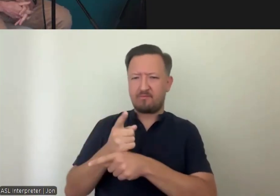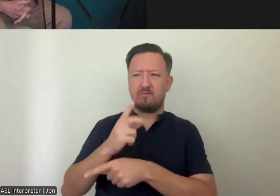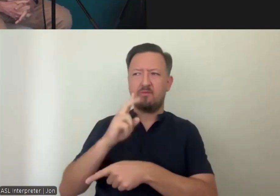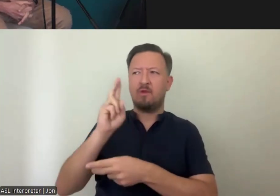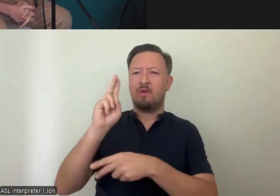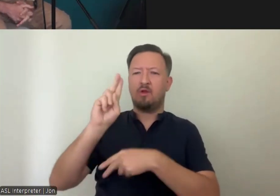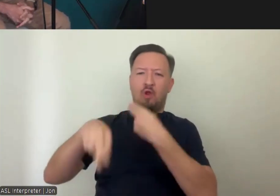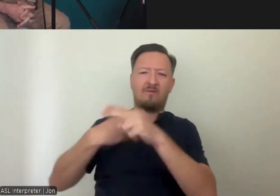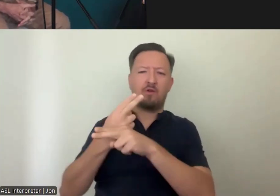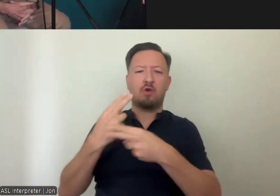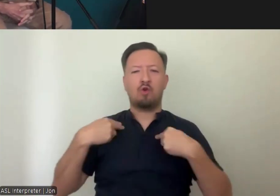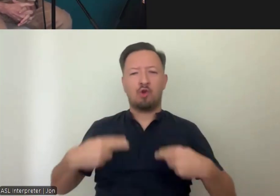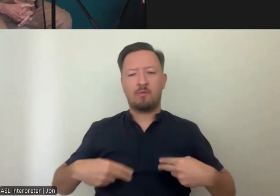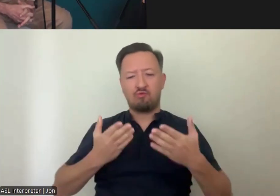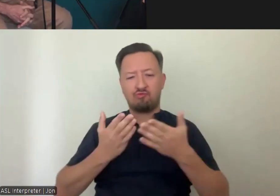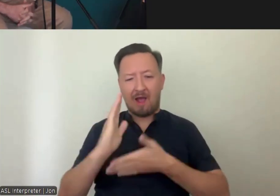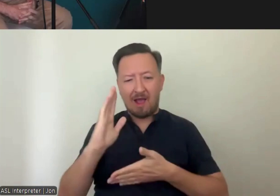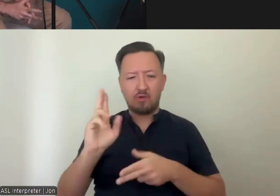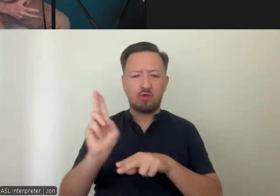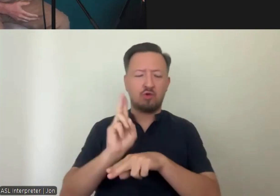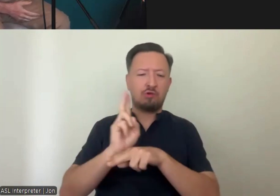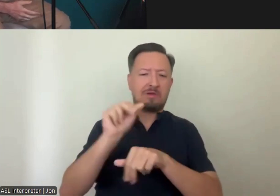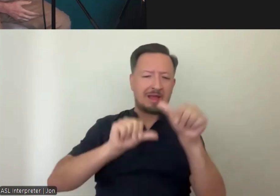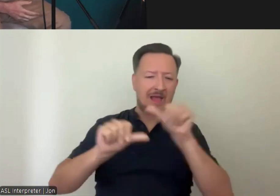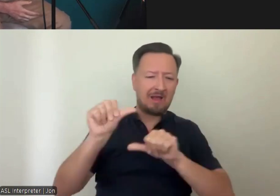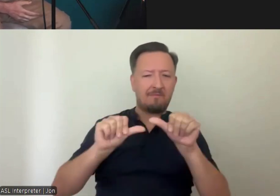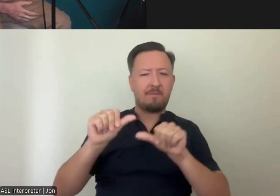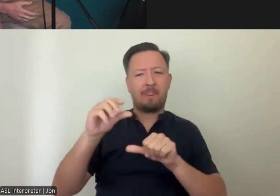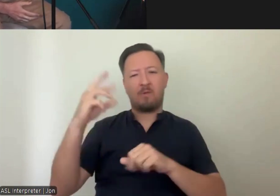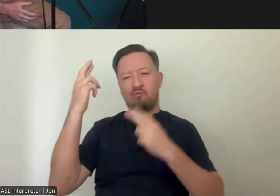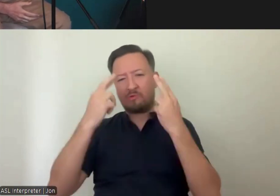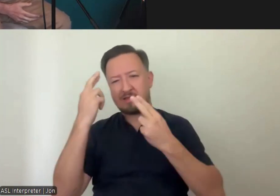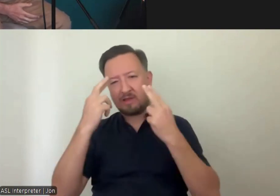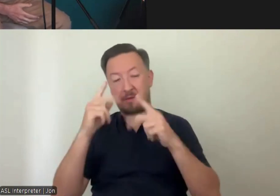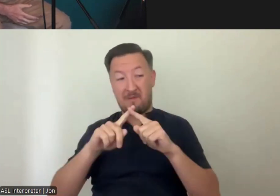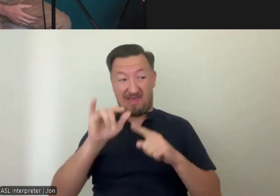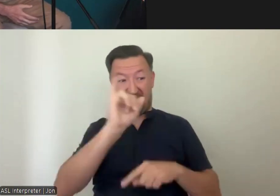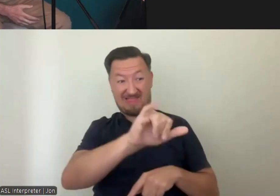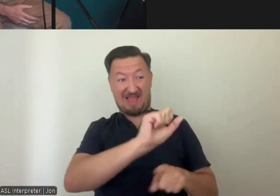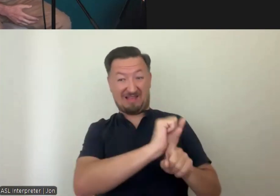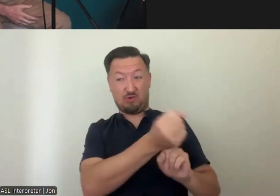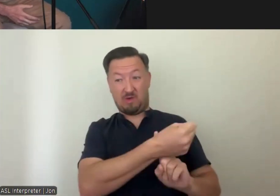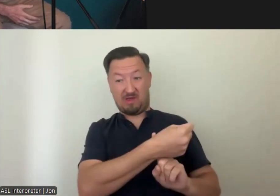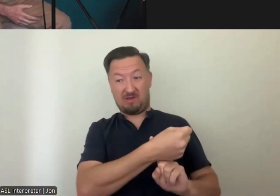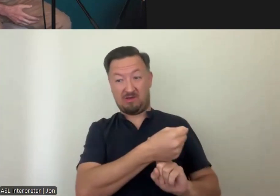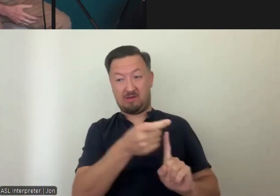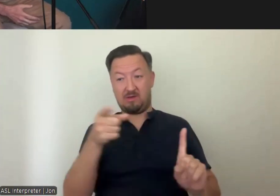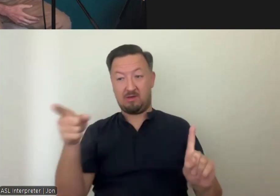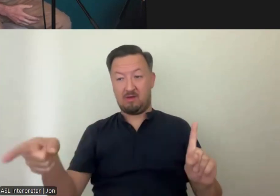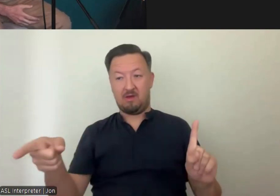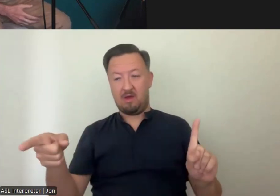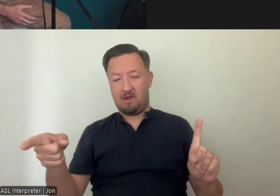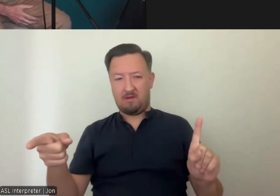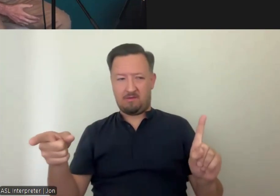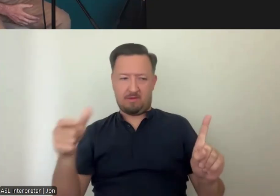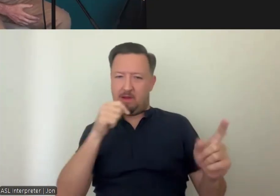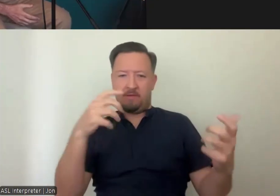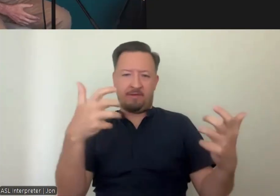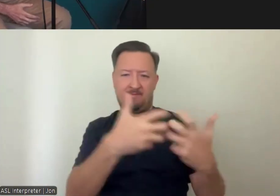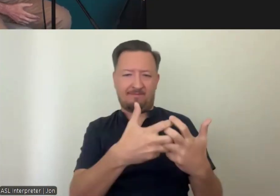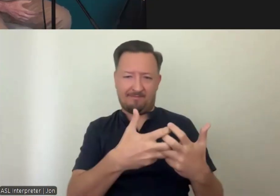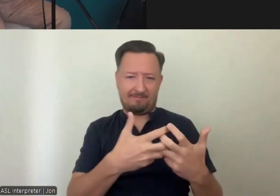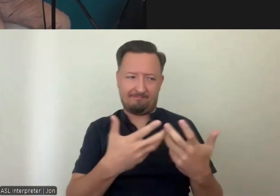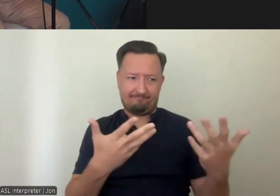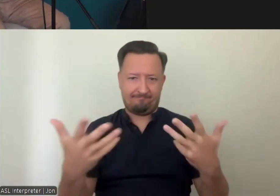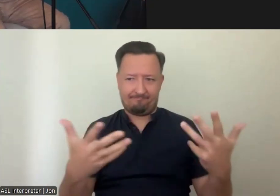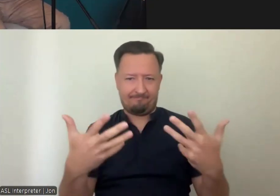of reason and science, and all that sort of stuff. But when it came to deal with that kind of situation, I really didn't see practical tools, right?